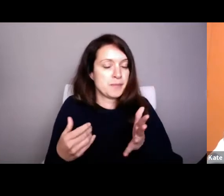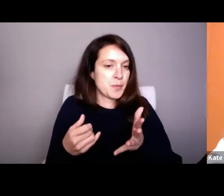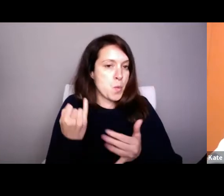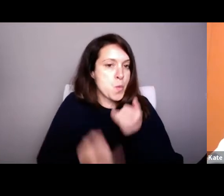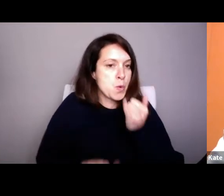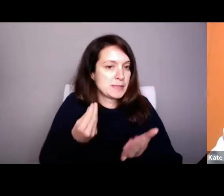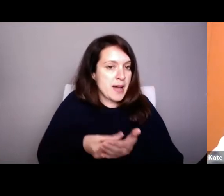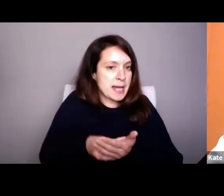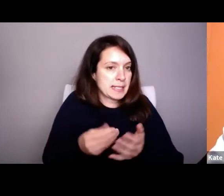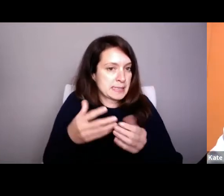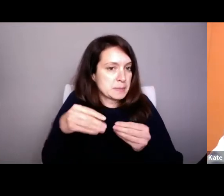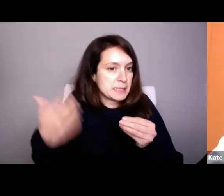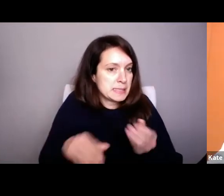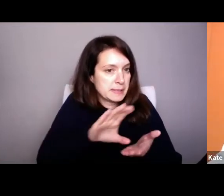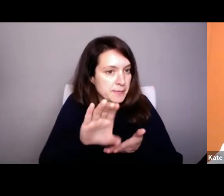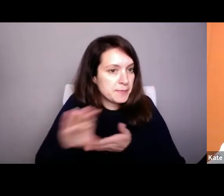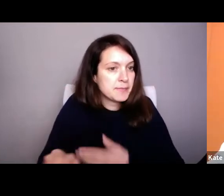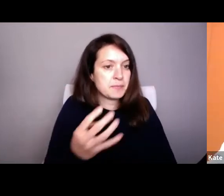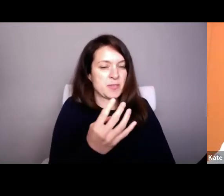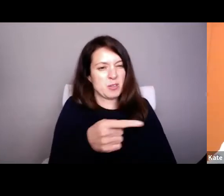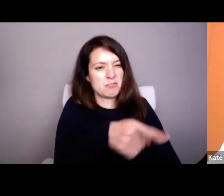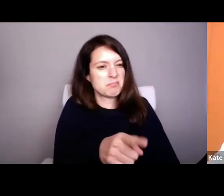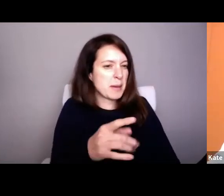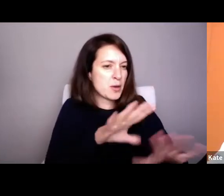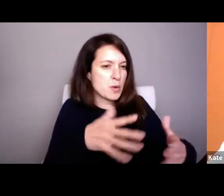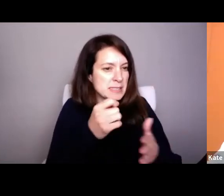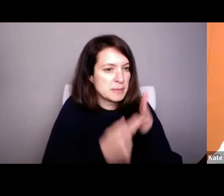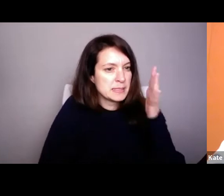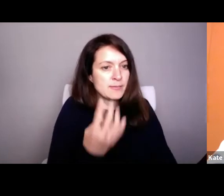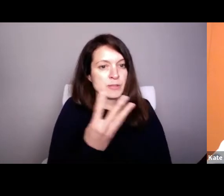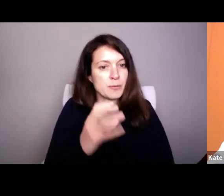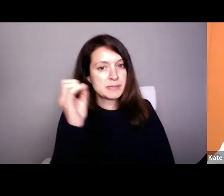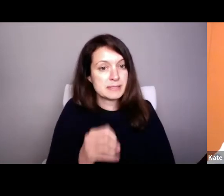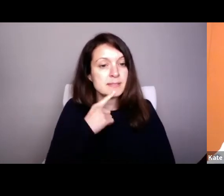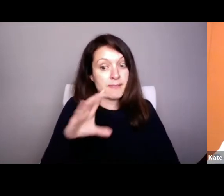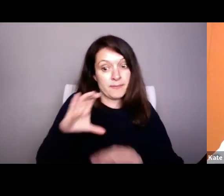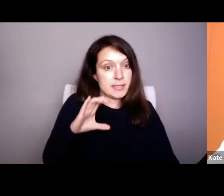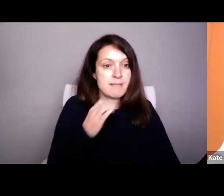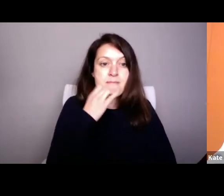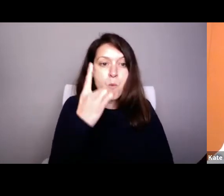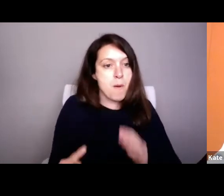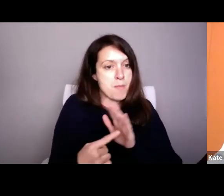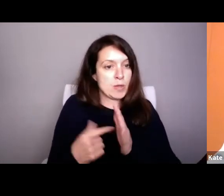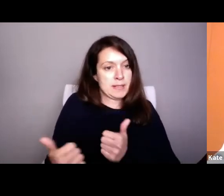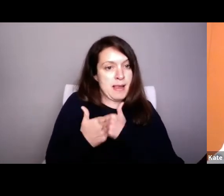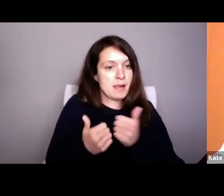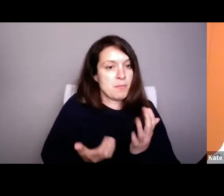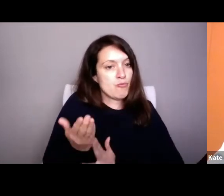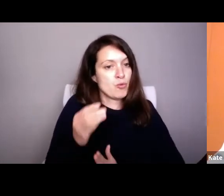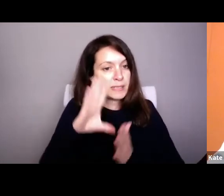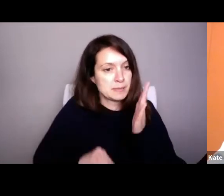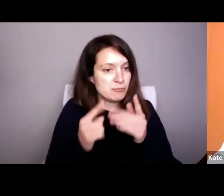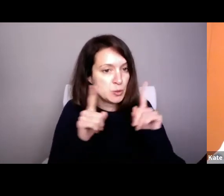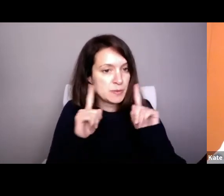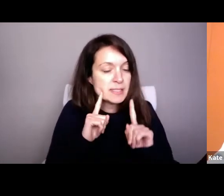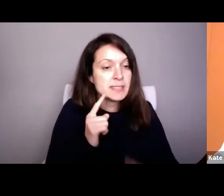peers. 44% felt more available funding would have made the biggest difference to their university experience, and 24% of those